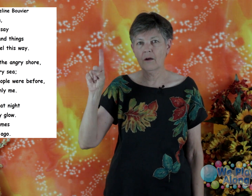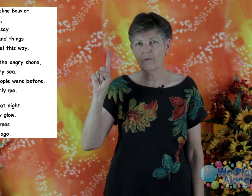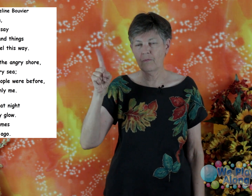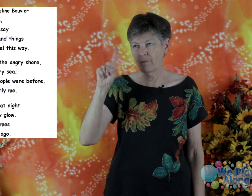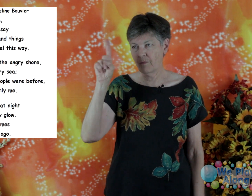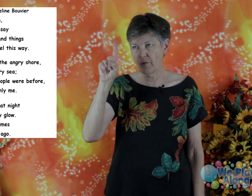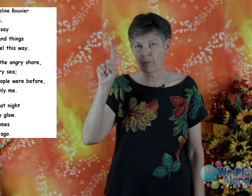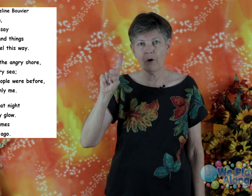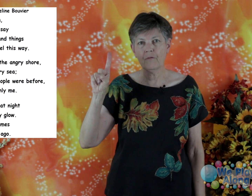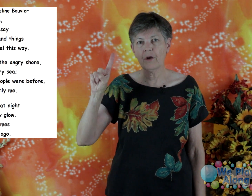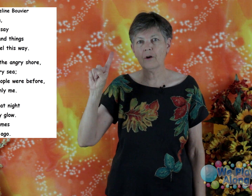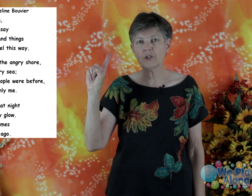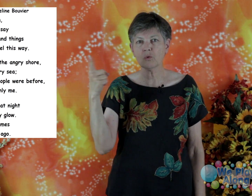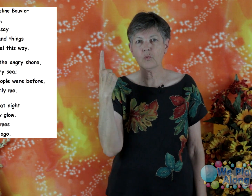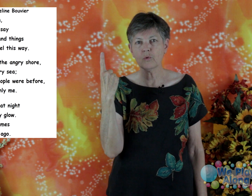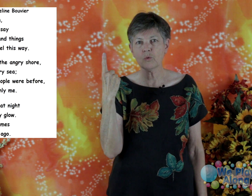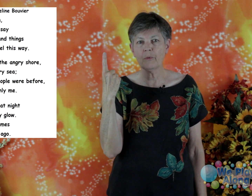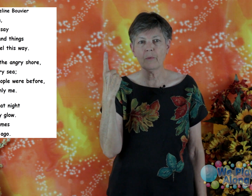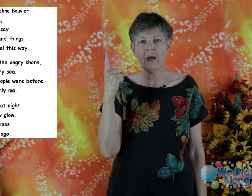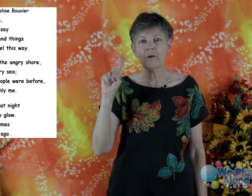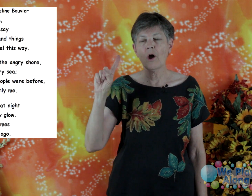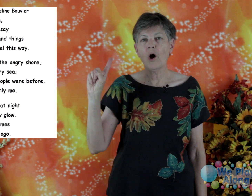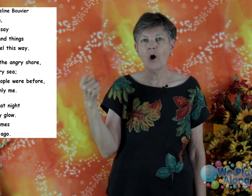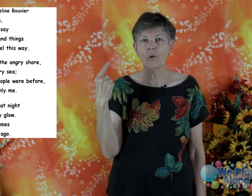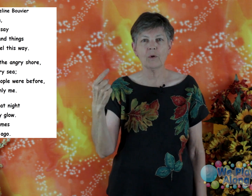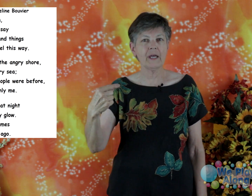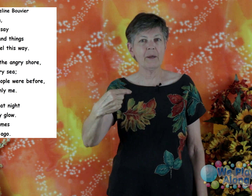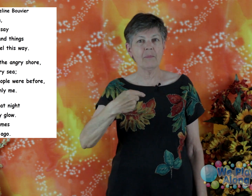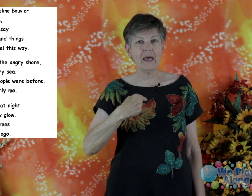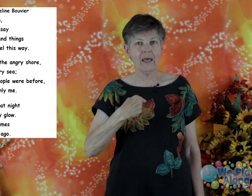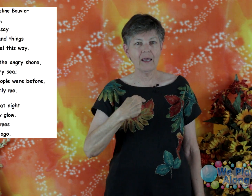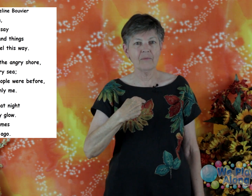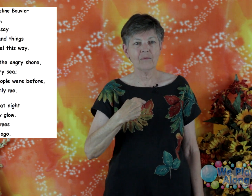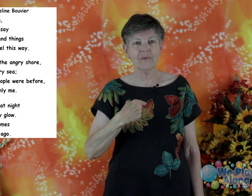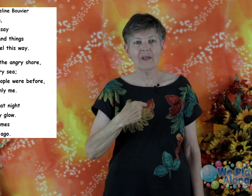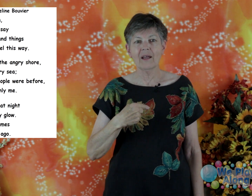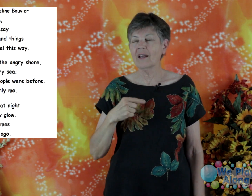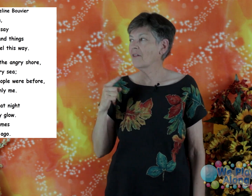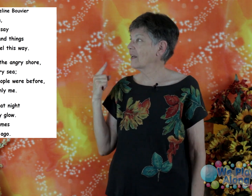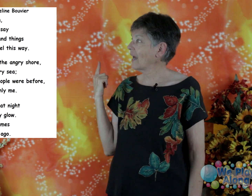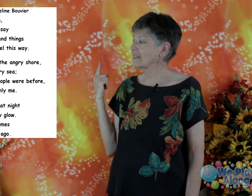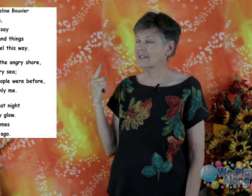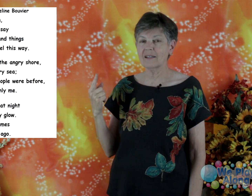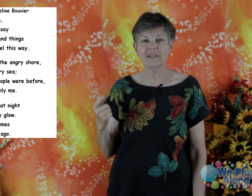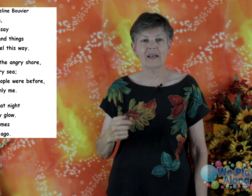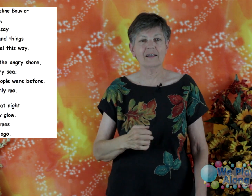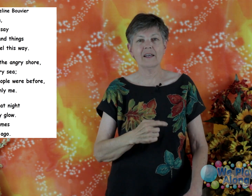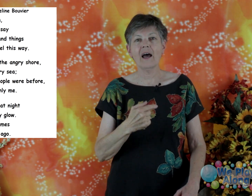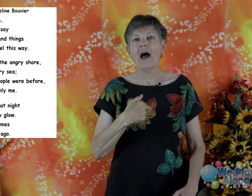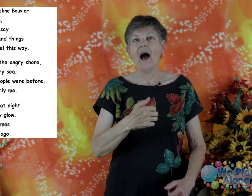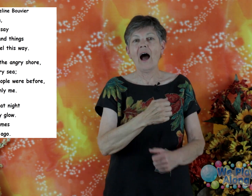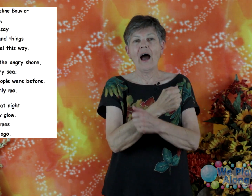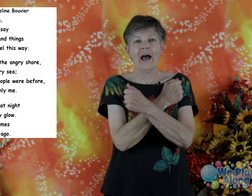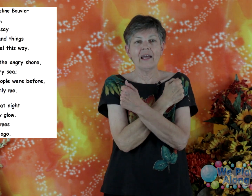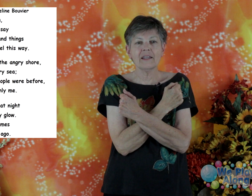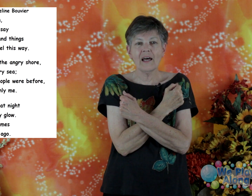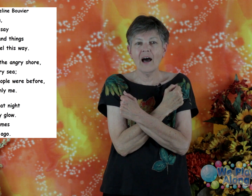or the pointer finger, swoop it around, only me. Now the next stanza, I